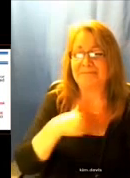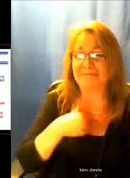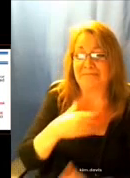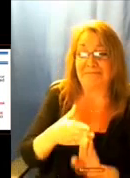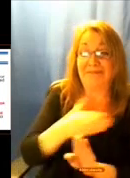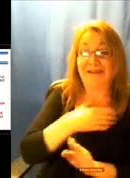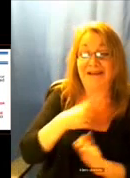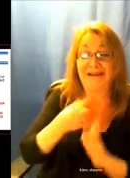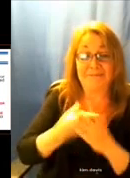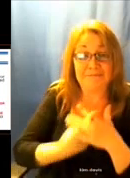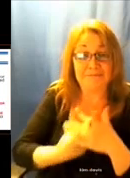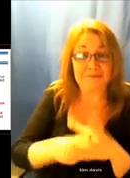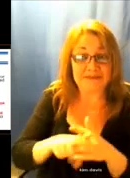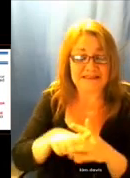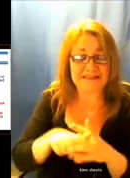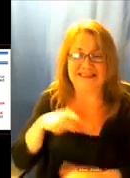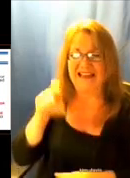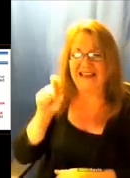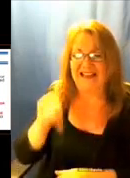Let's proceed.